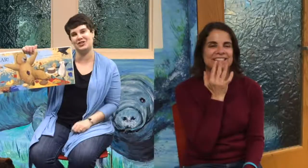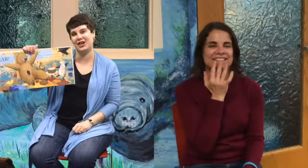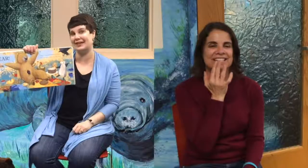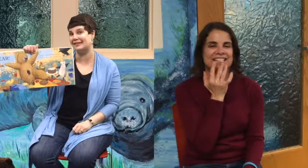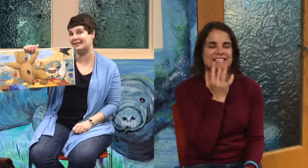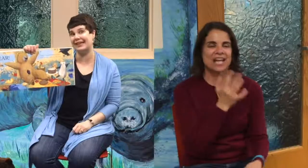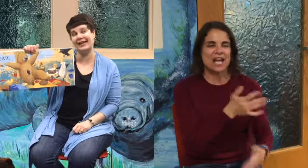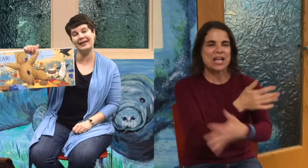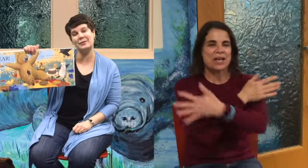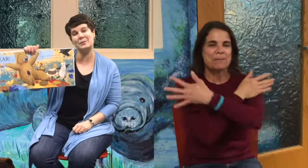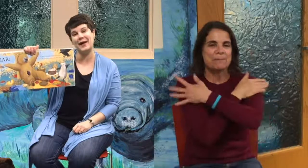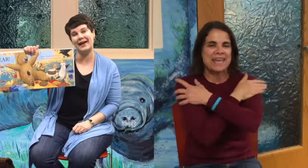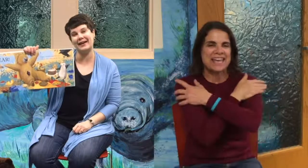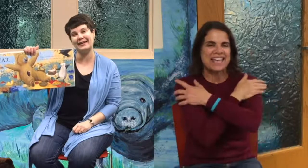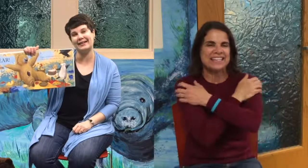just like bear?